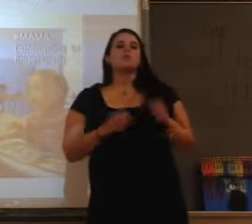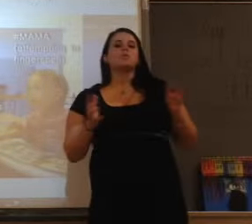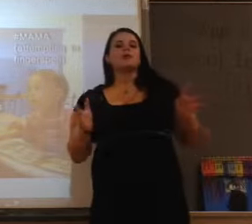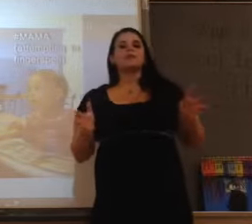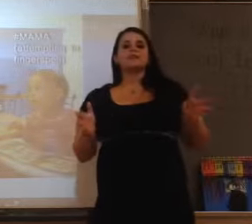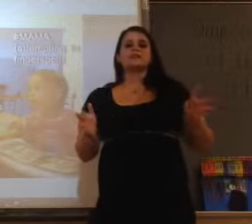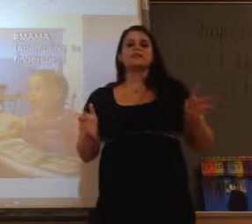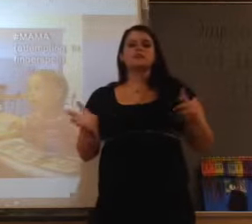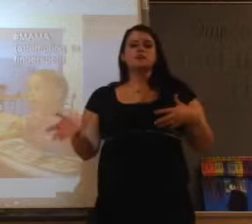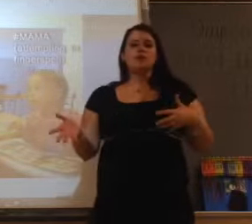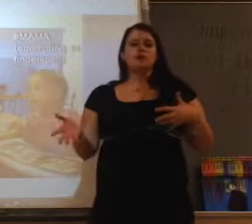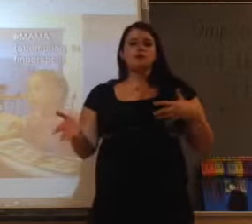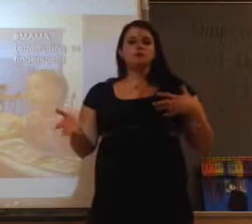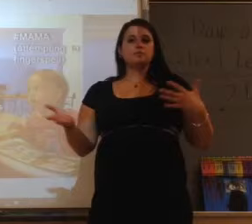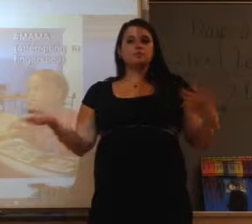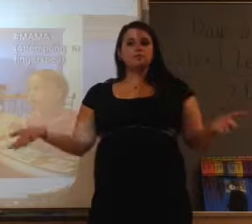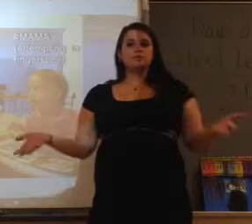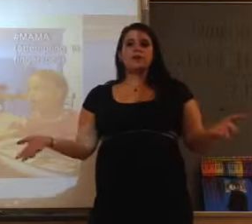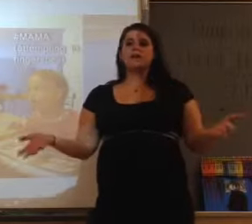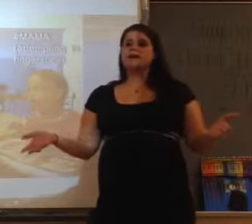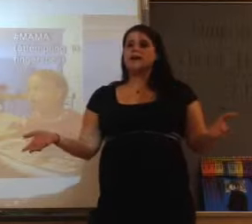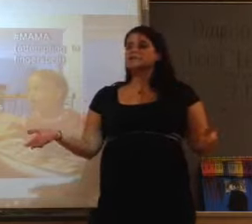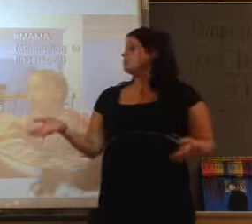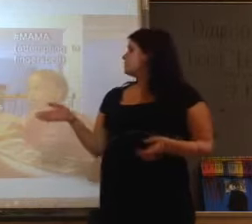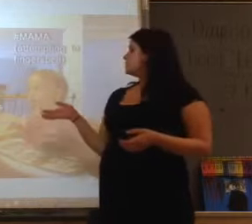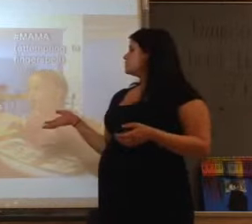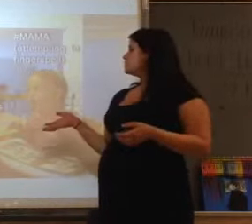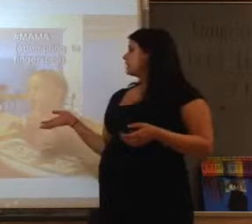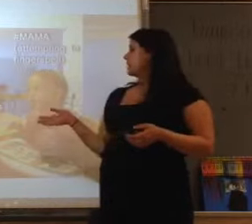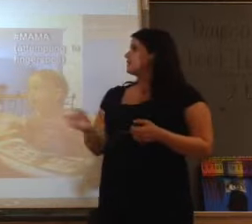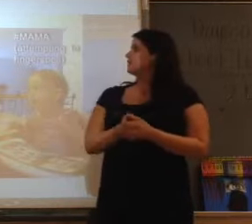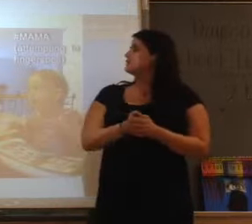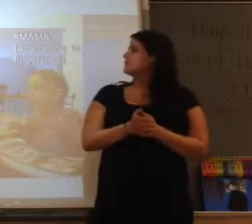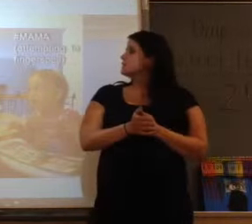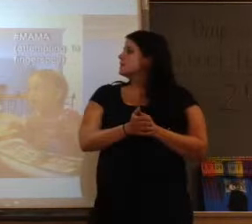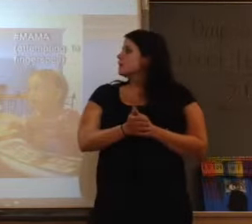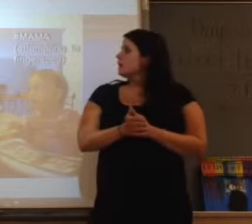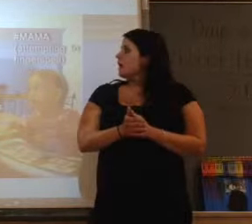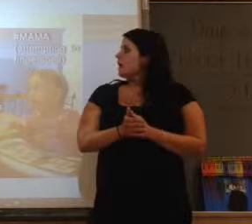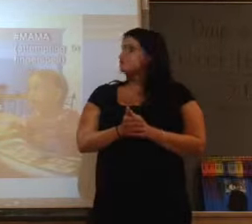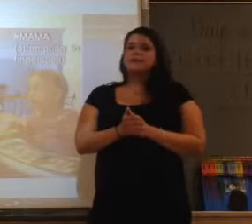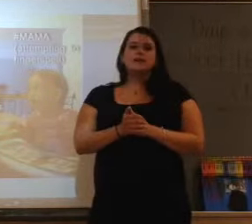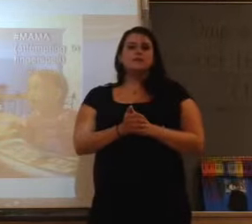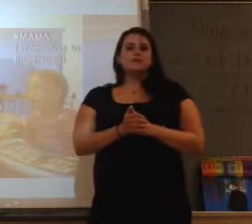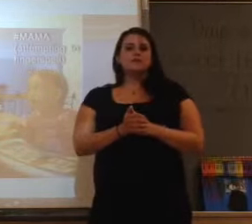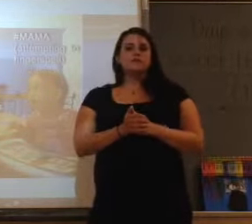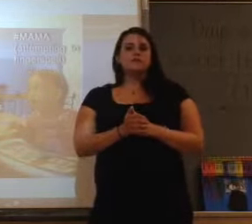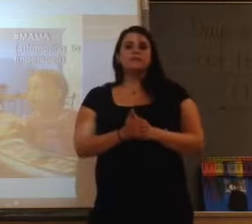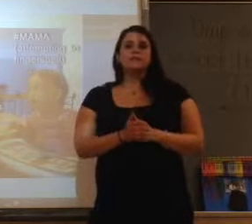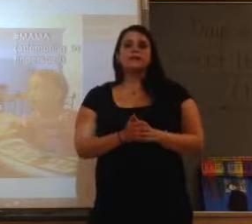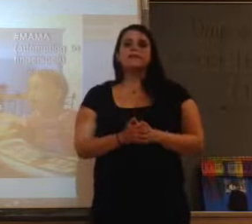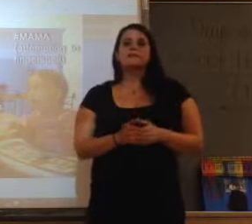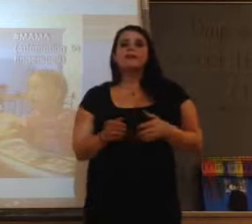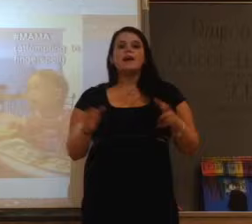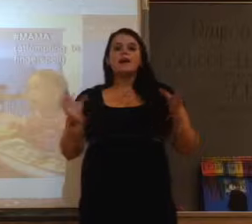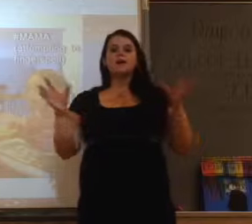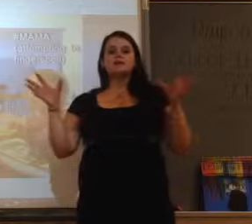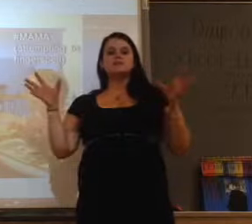One other thing to recognize with children like this, as they learn fingerspelling, they see